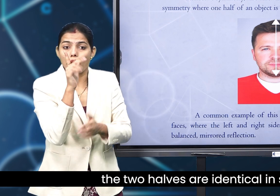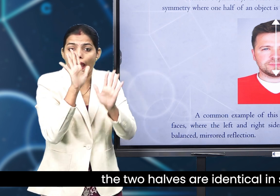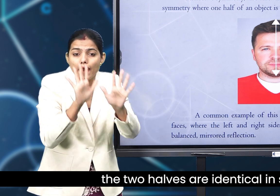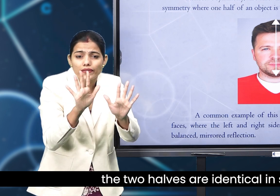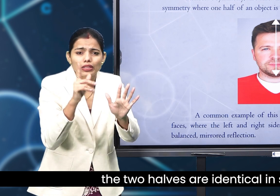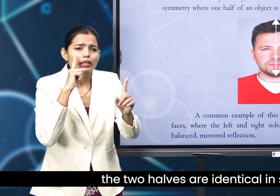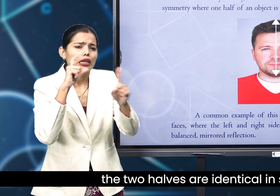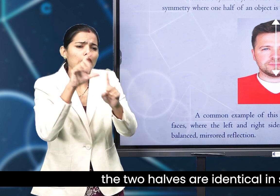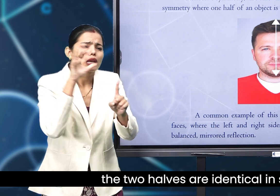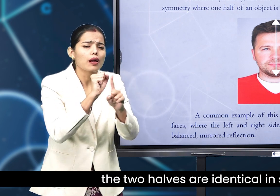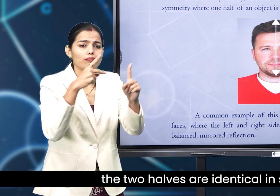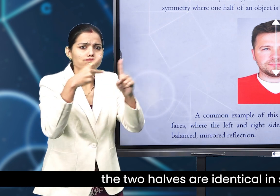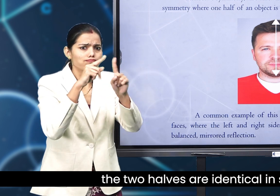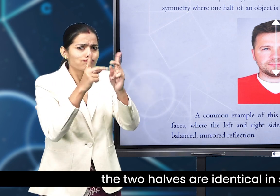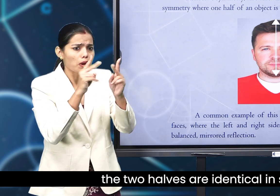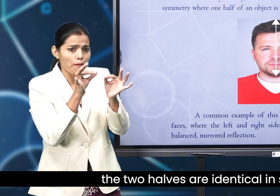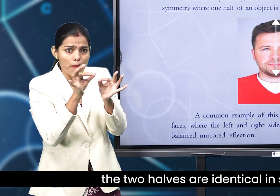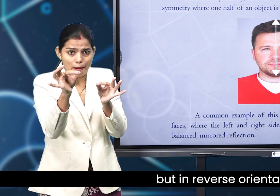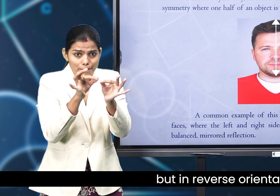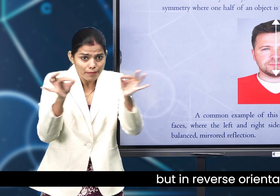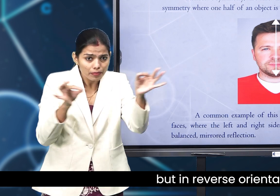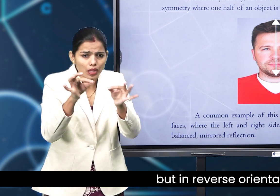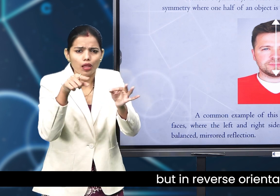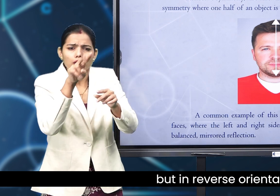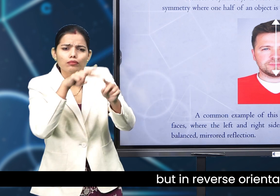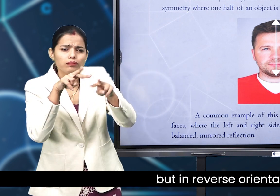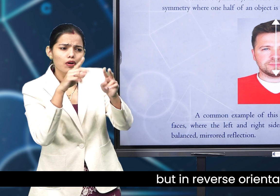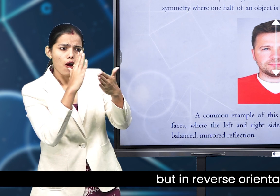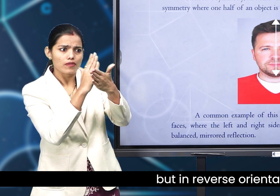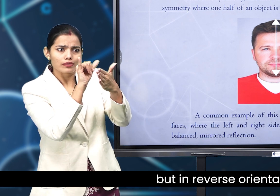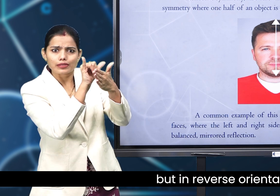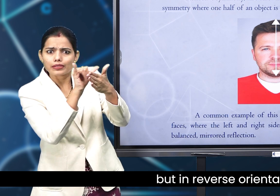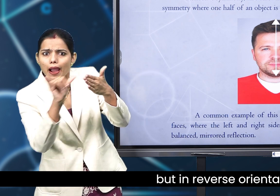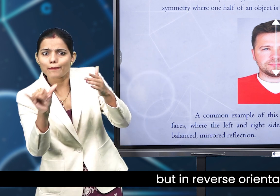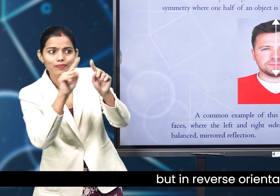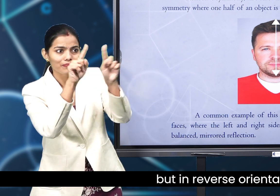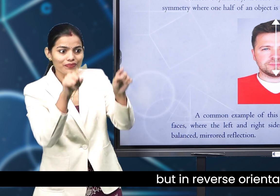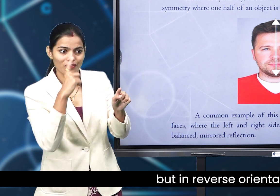identical in shape and size but in reverse orientation.